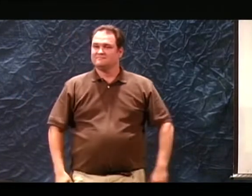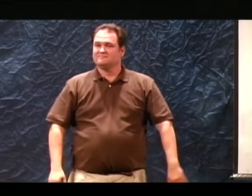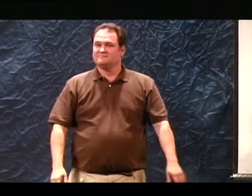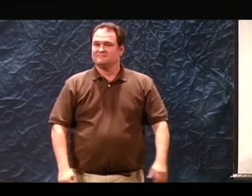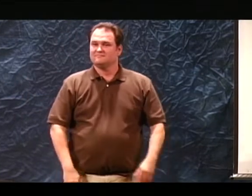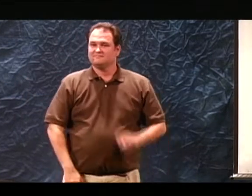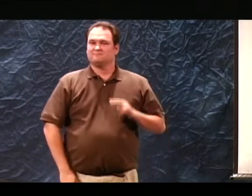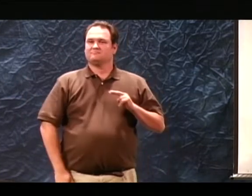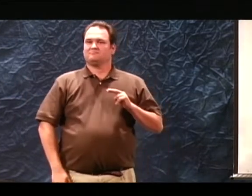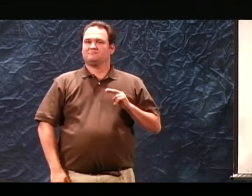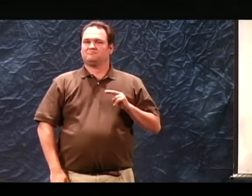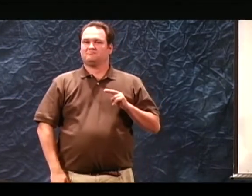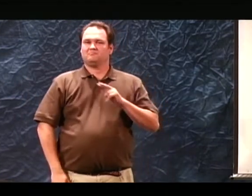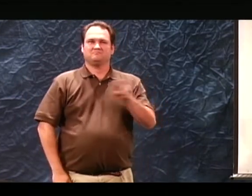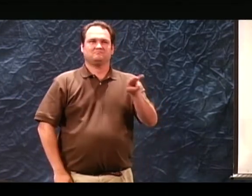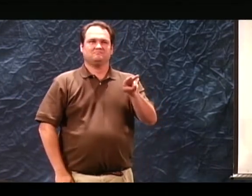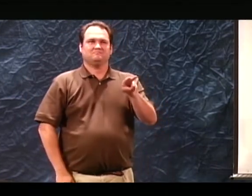and when i die i'm going to him